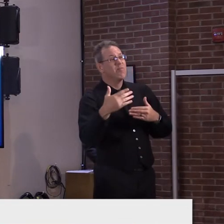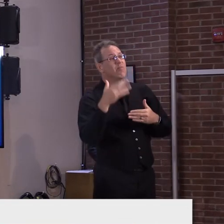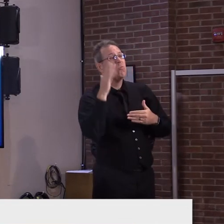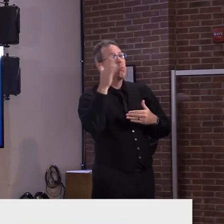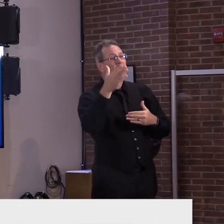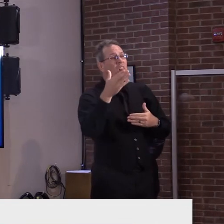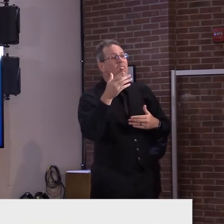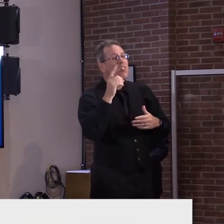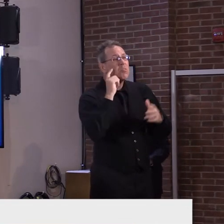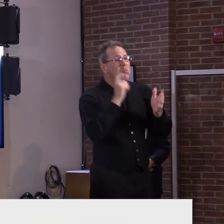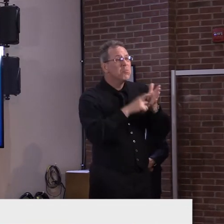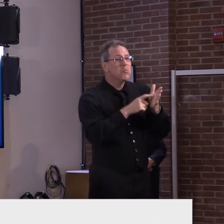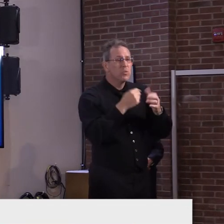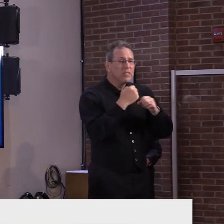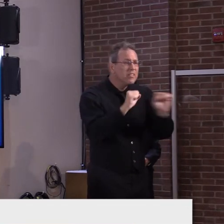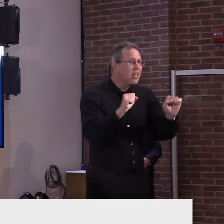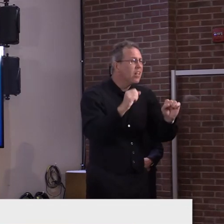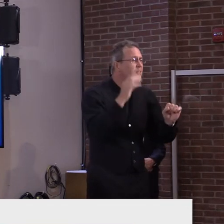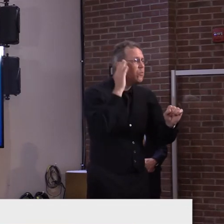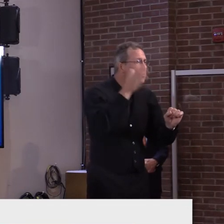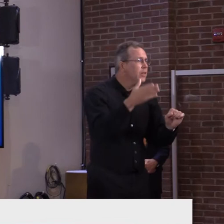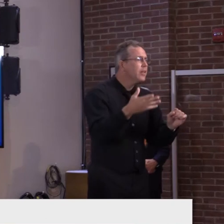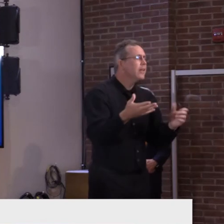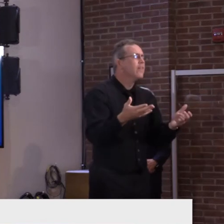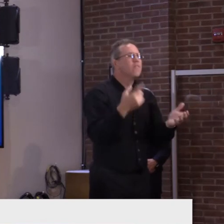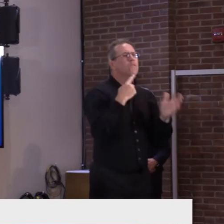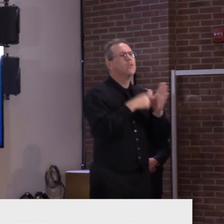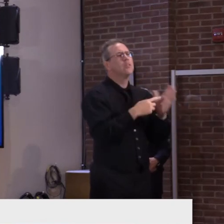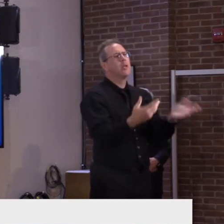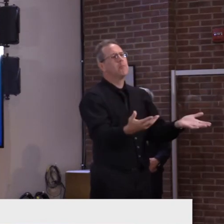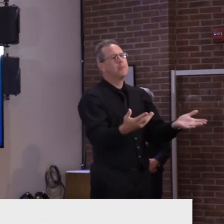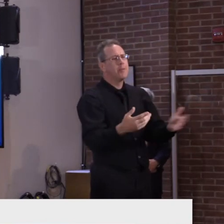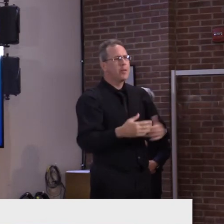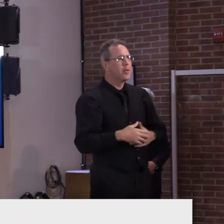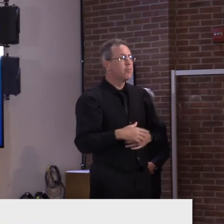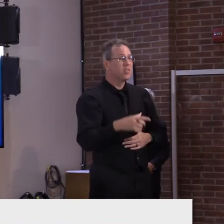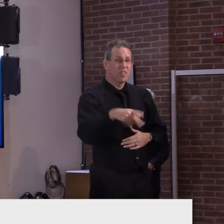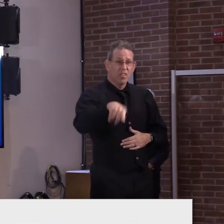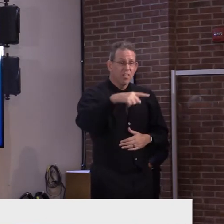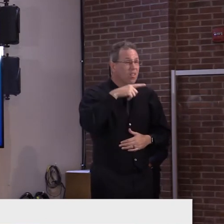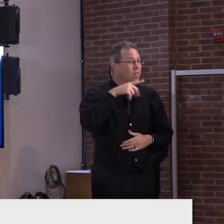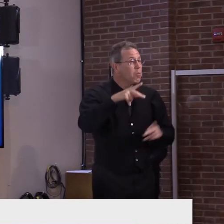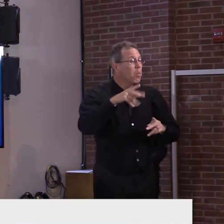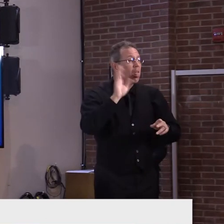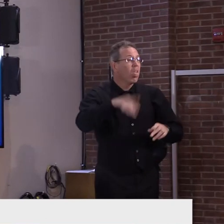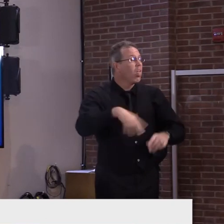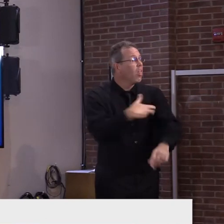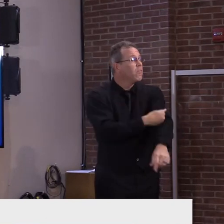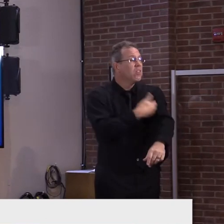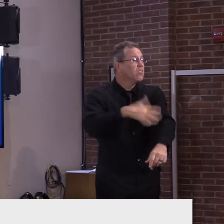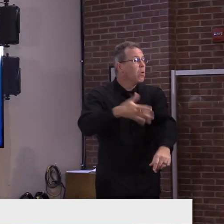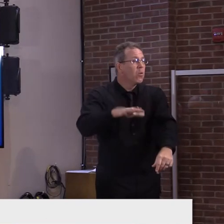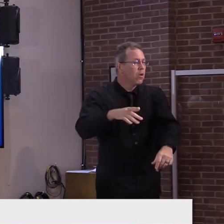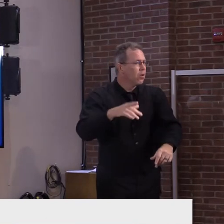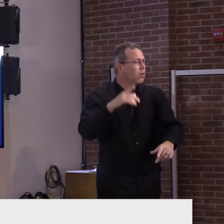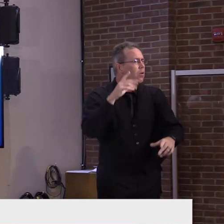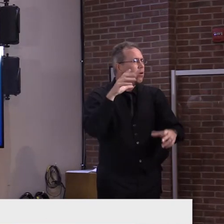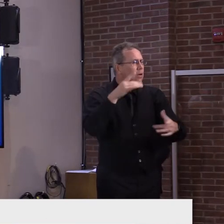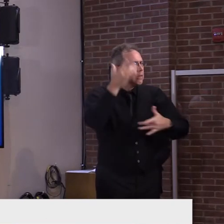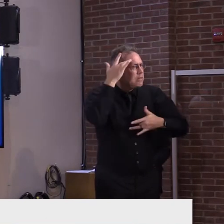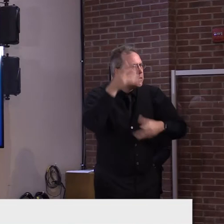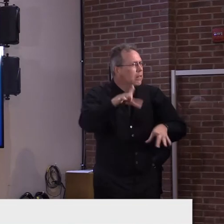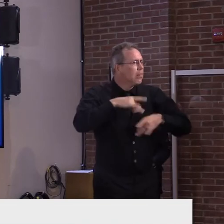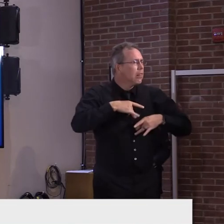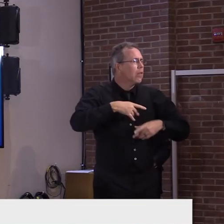employees maybe out due to illness, due to the infection, and maybe even